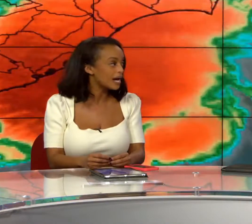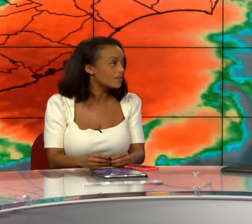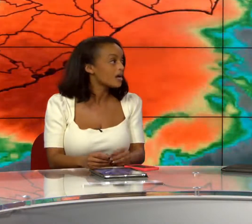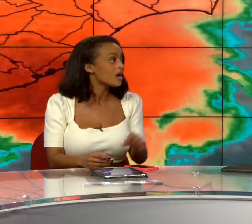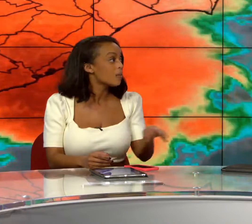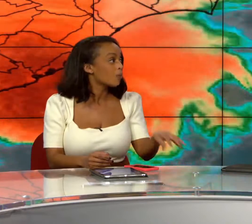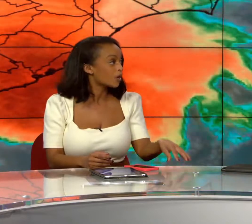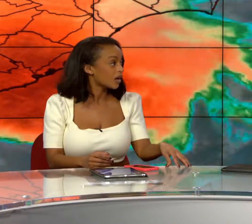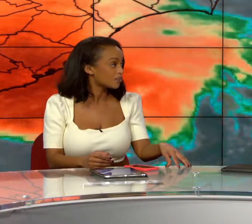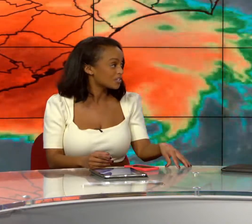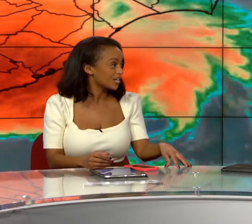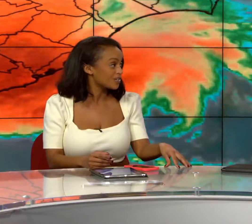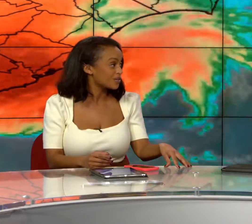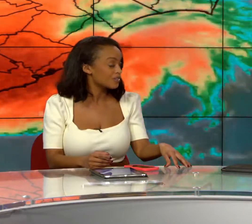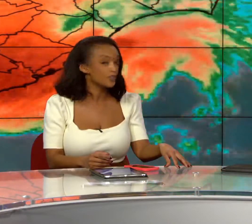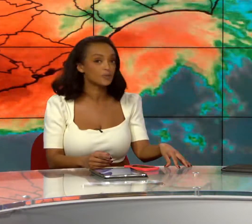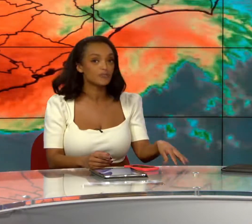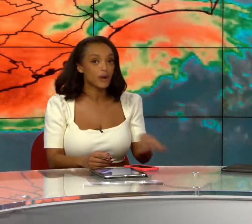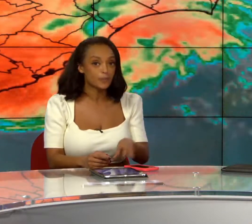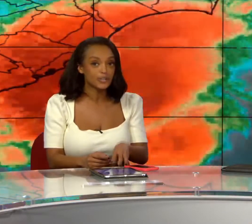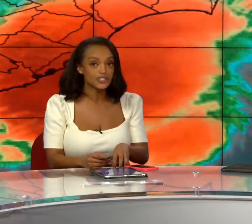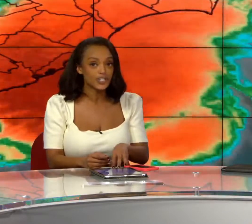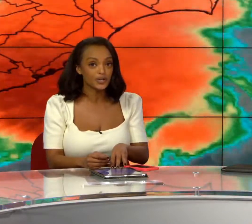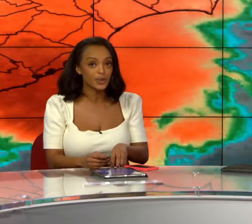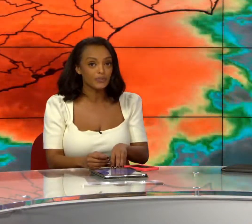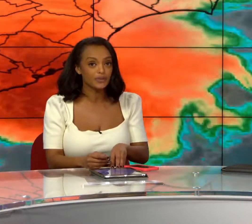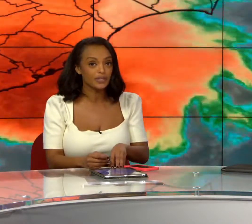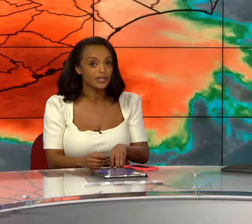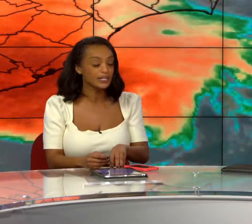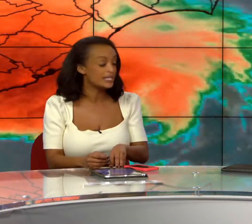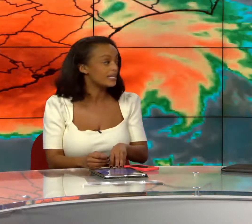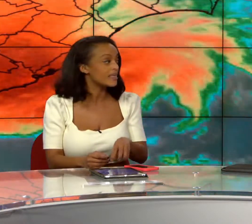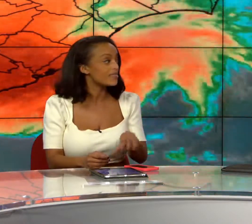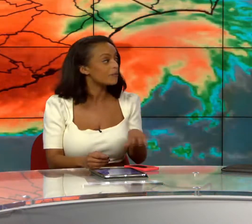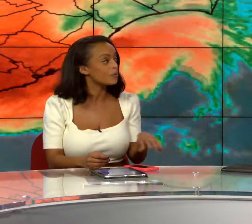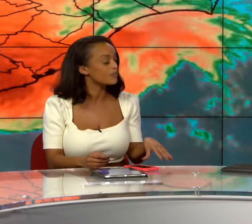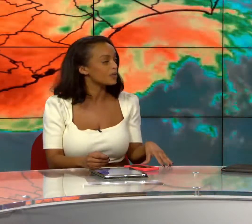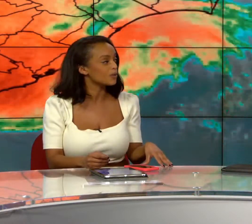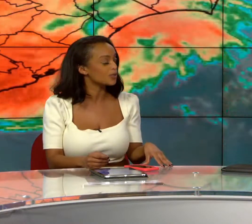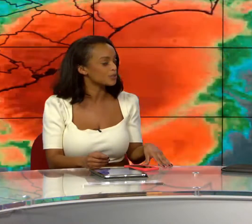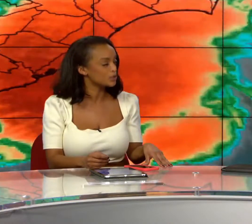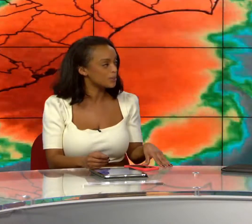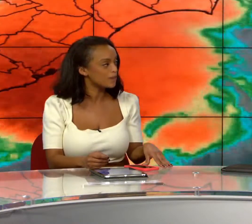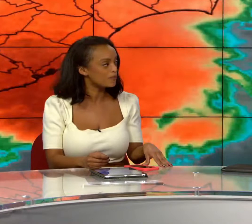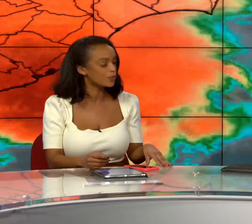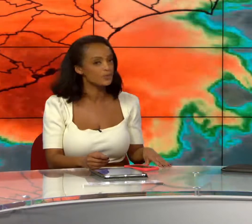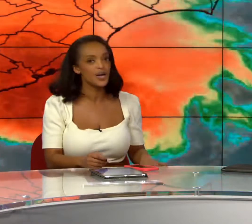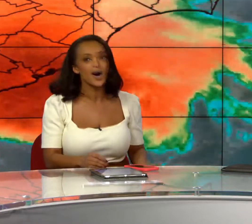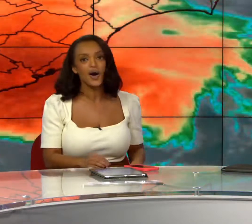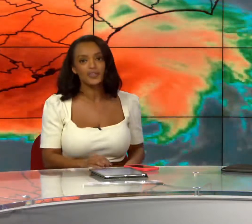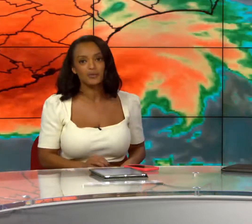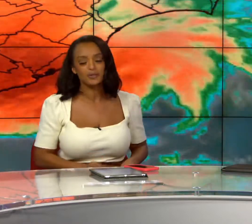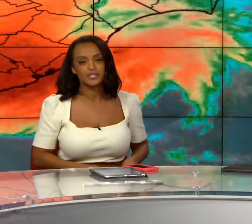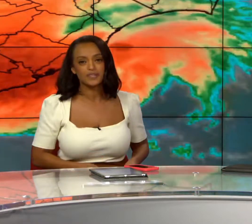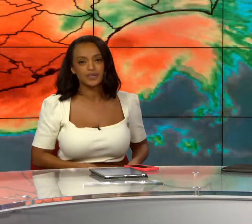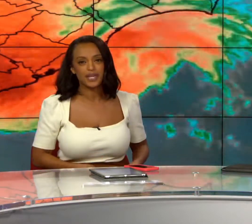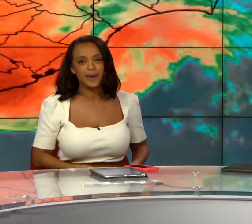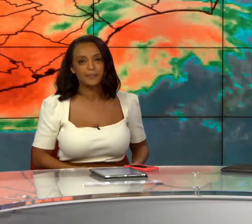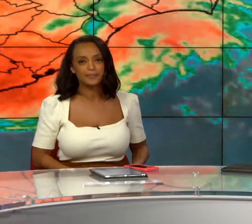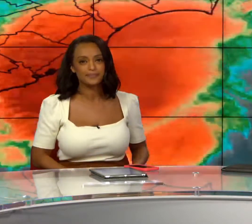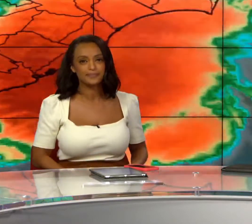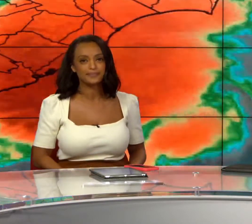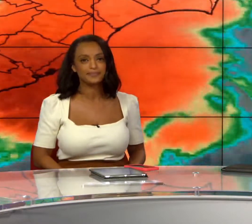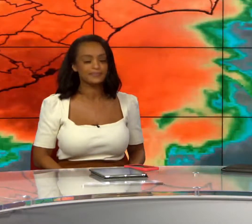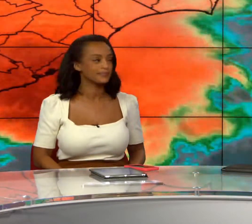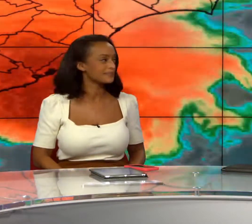do have more coverage to get to in terms of preparations underway for Ian, and that will be available on our streaming platforms on the WBTV News app.